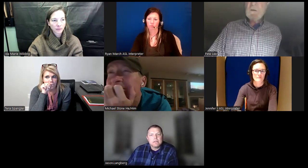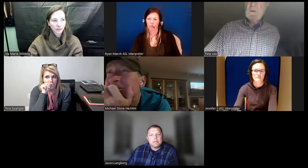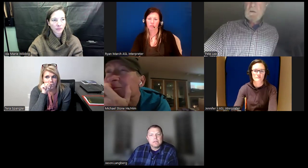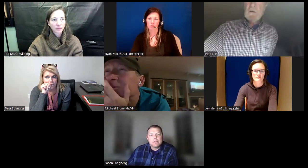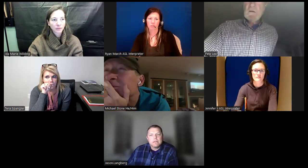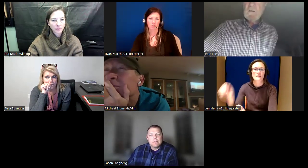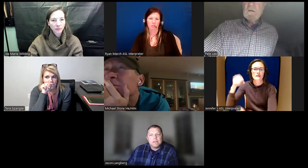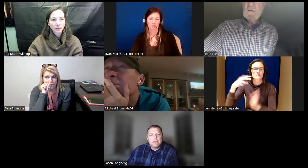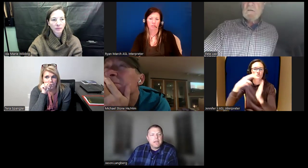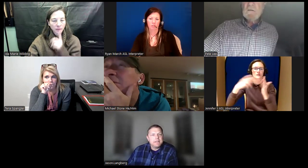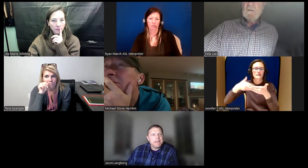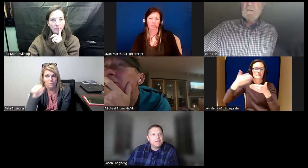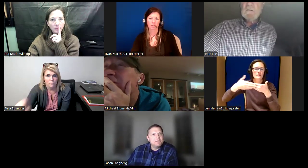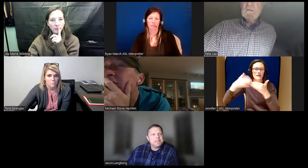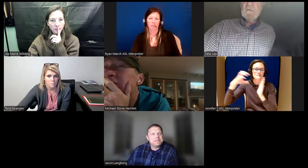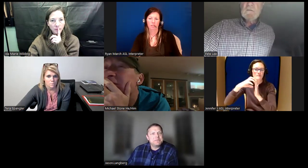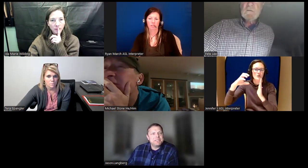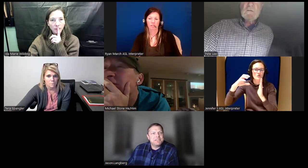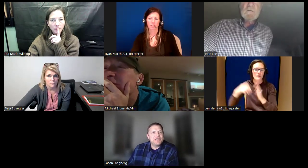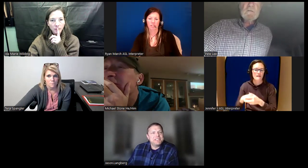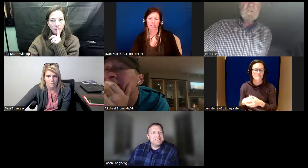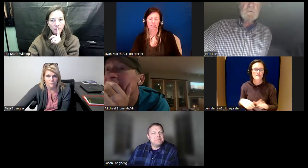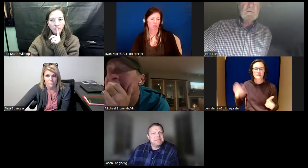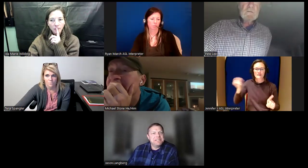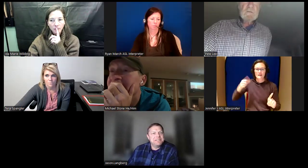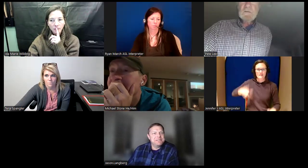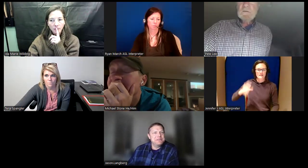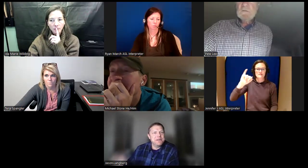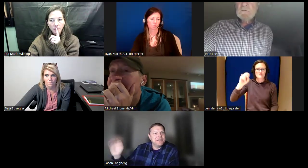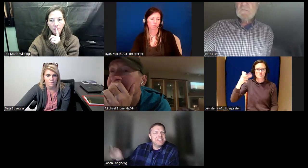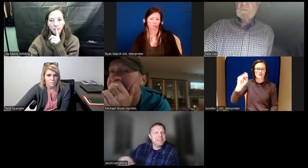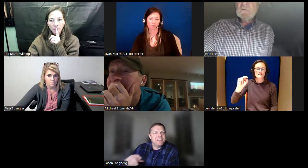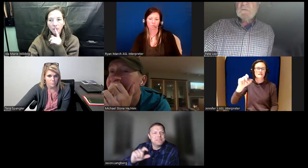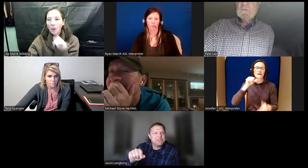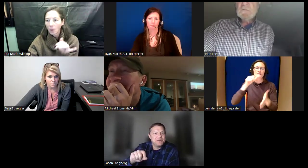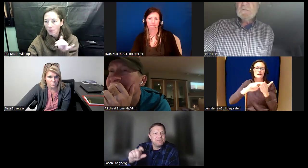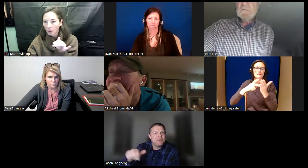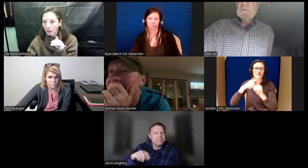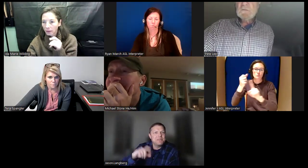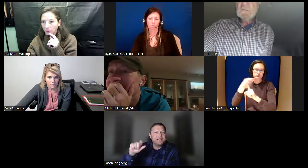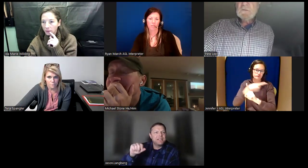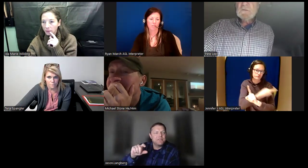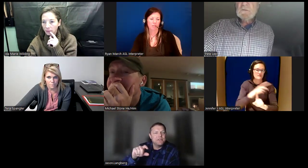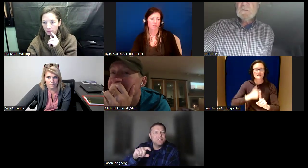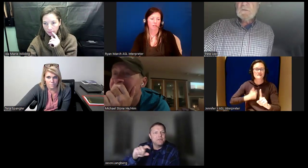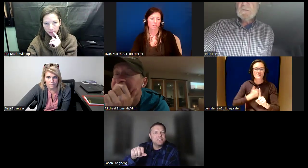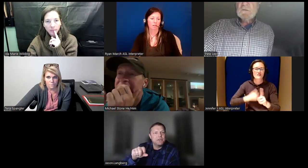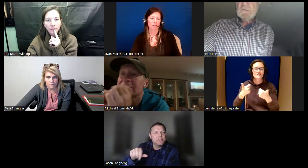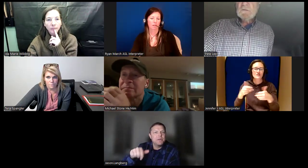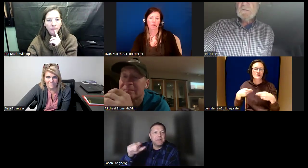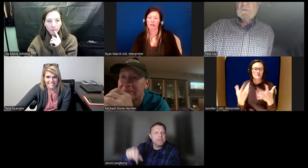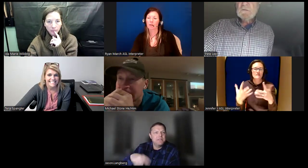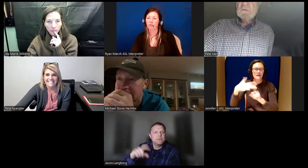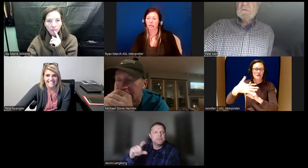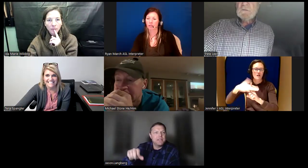paragraph. Yeah, I didn't mean to this is Jason. I didn't mean to derail anything. I was just trying to provide some context for a question earlier